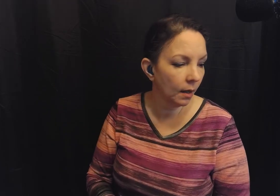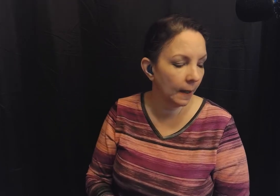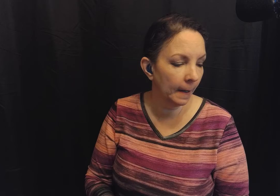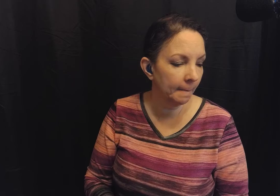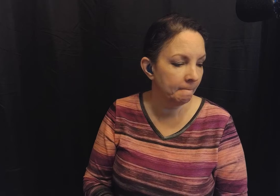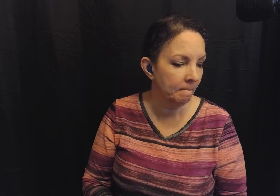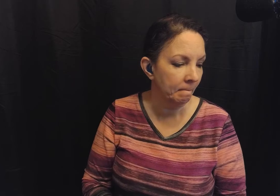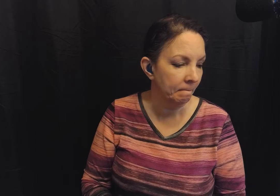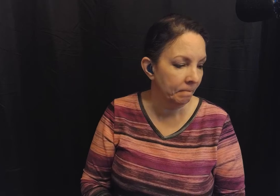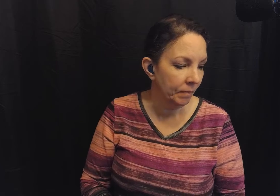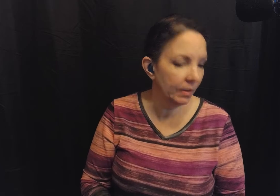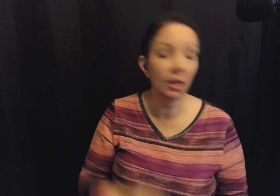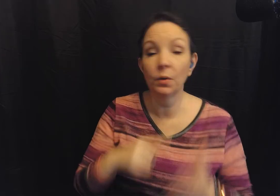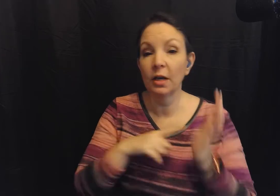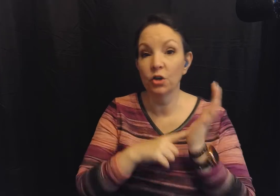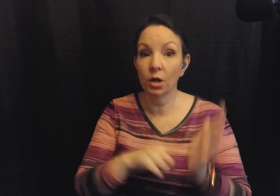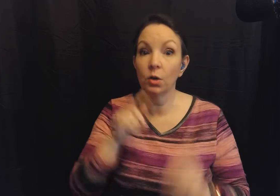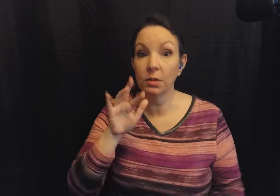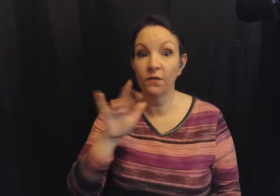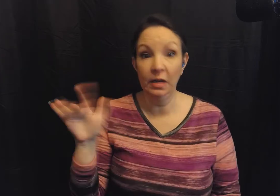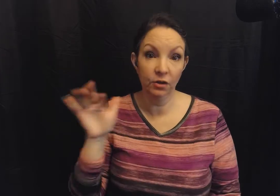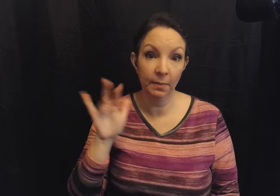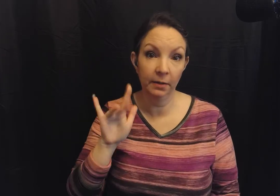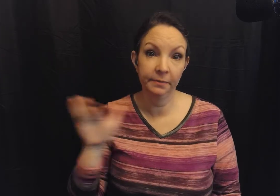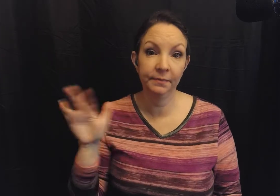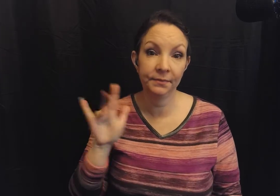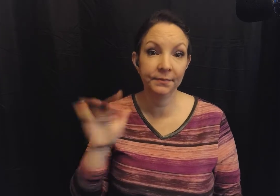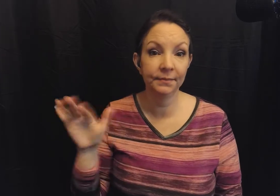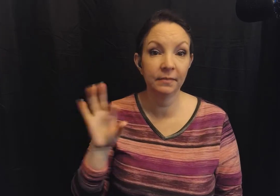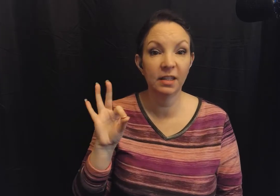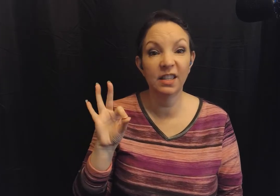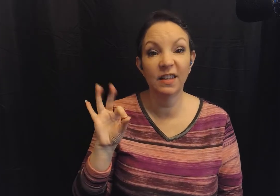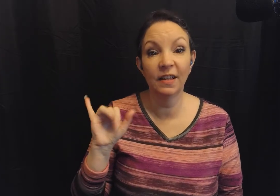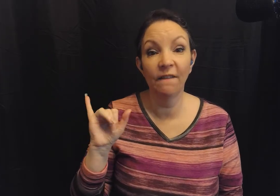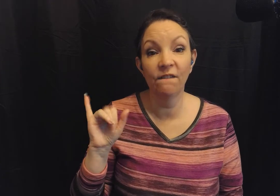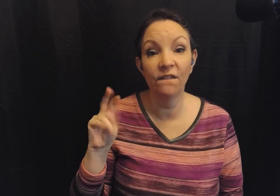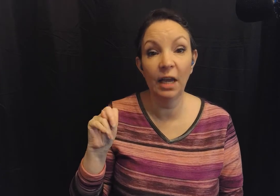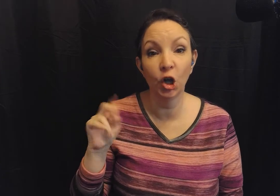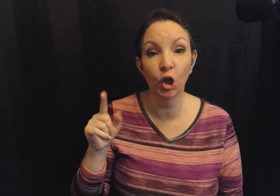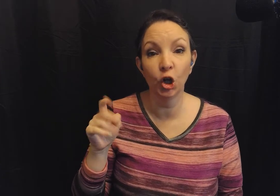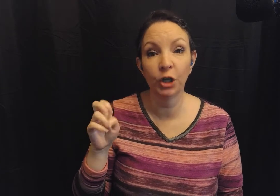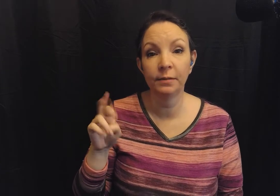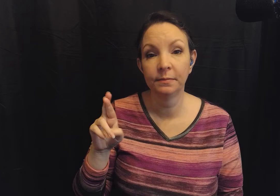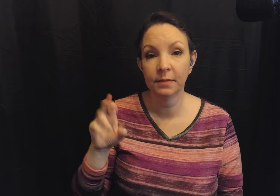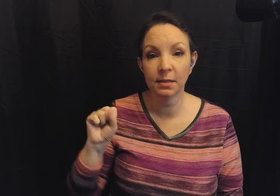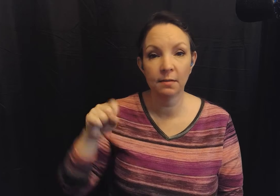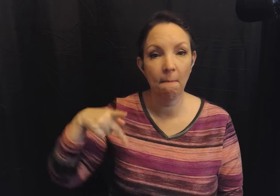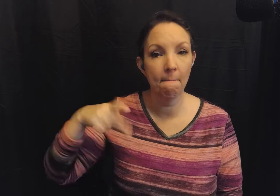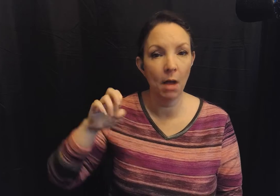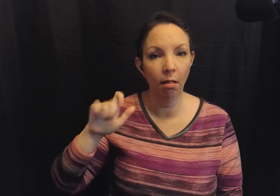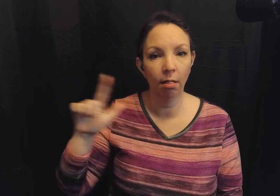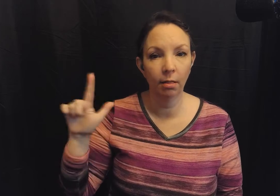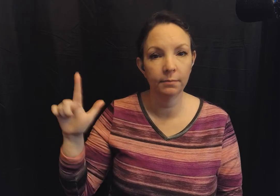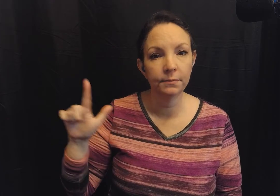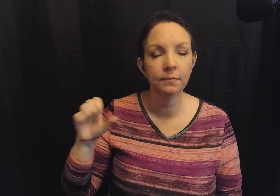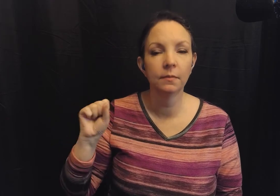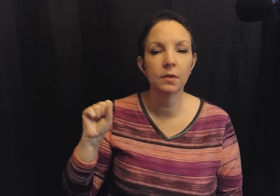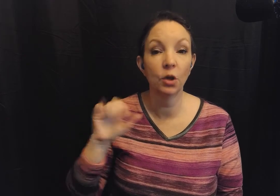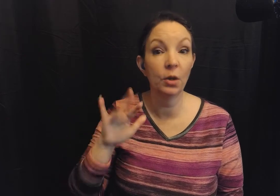Um, the other one I showed was finger spell. Your finger spell. So we go finger